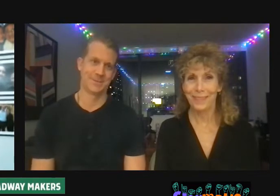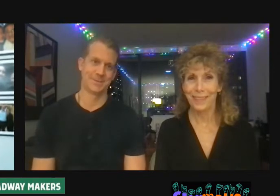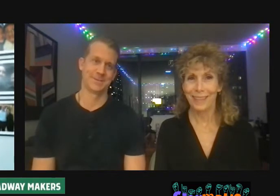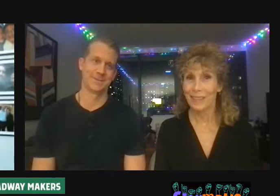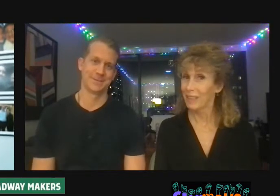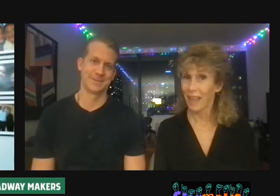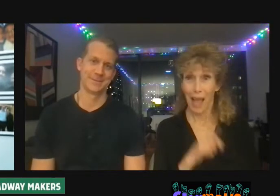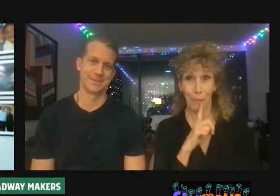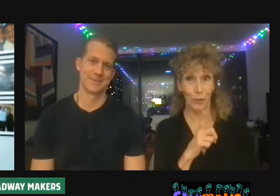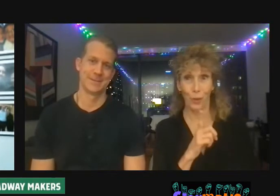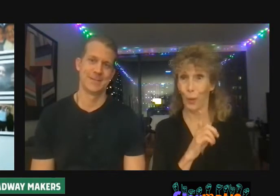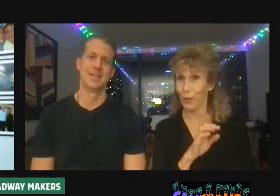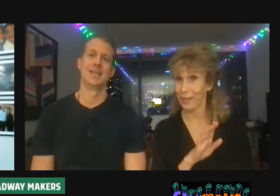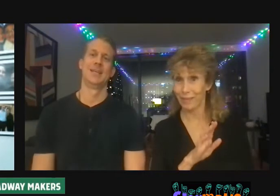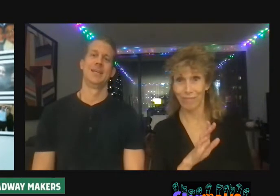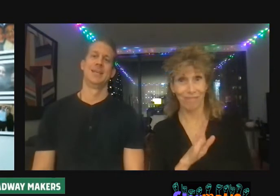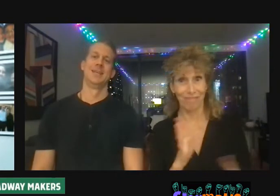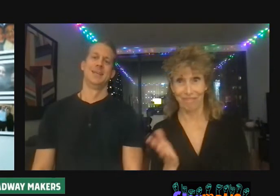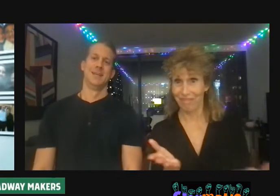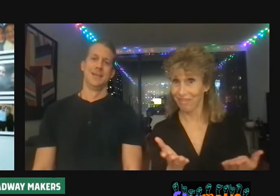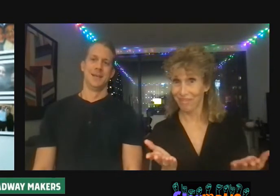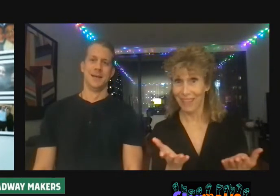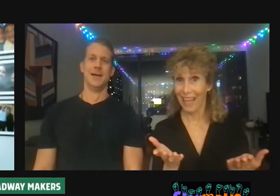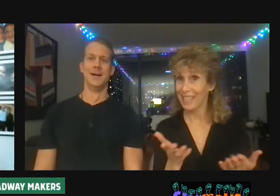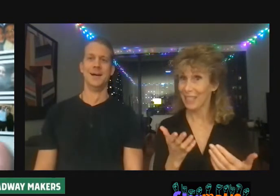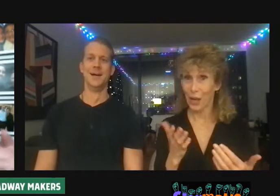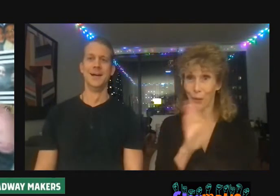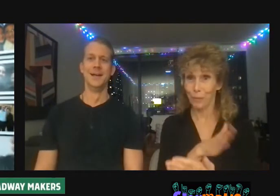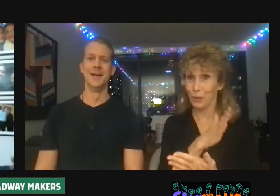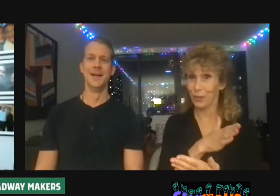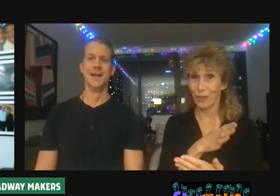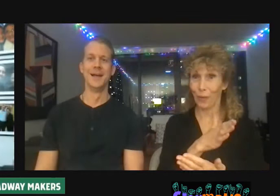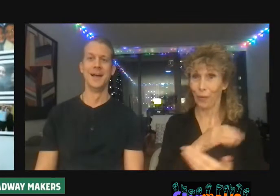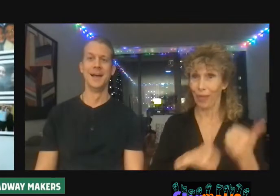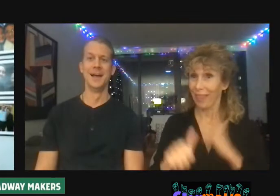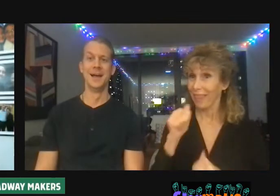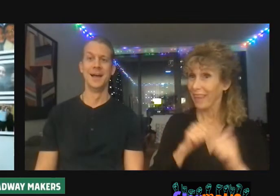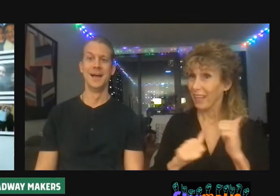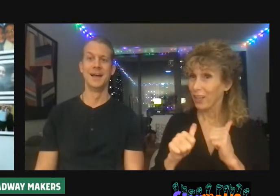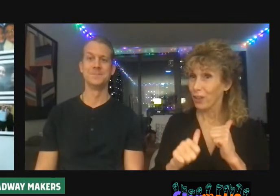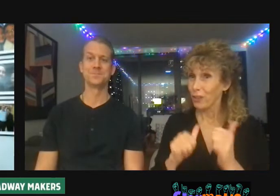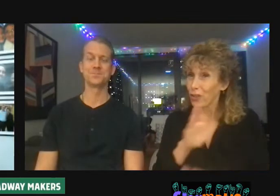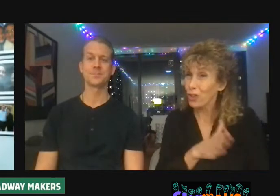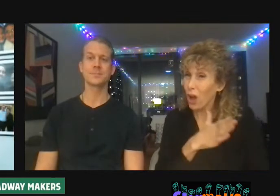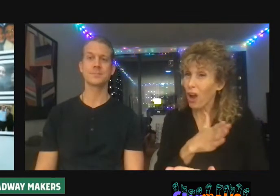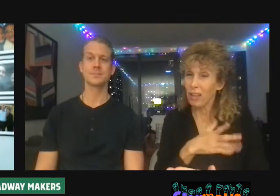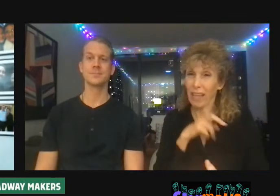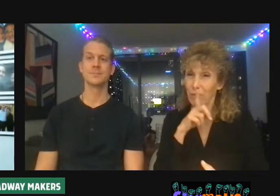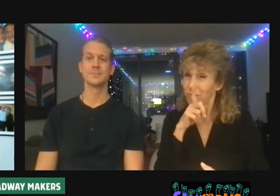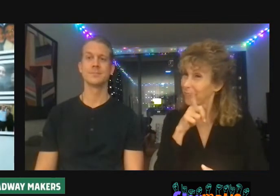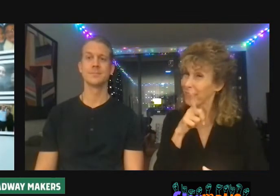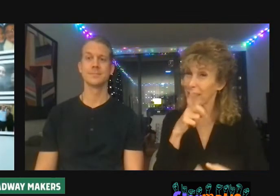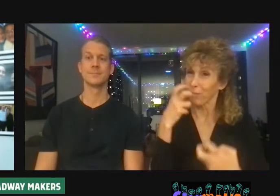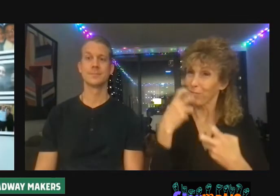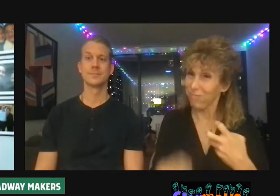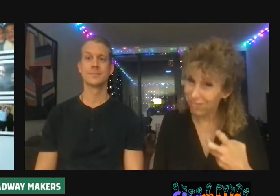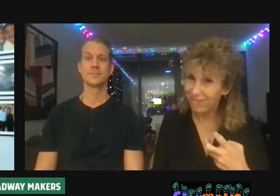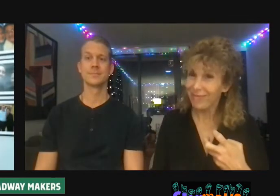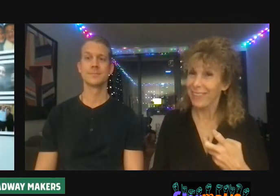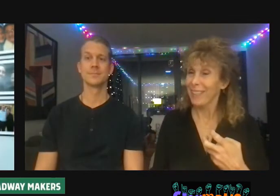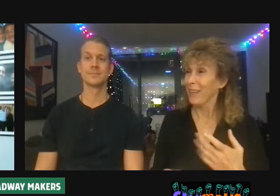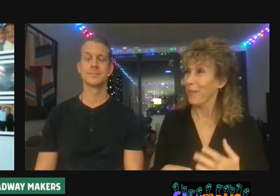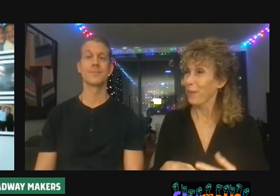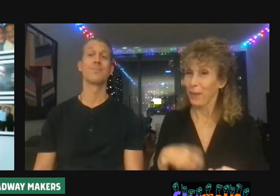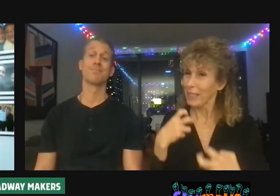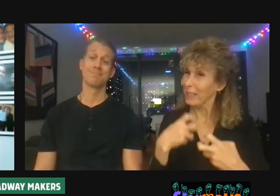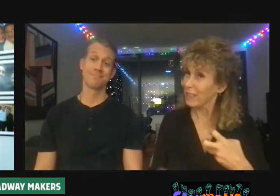Absolutely. Is there a musical theater song that is the most difficult that you've done? That you've done, that